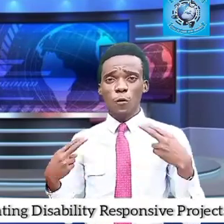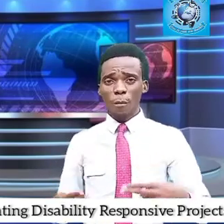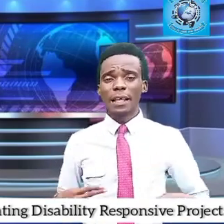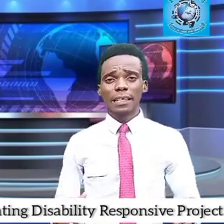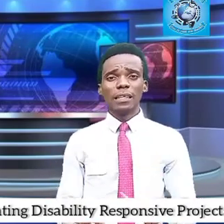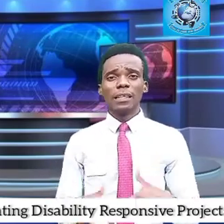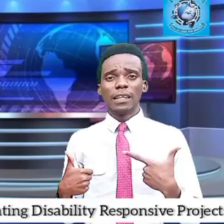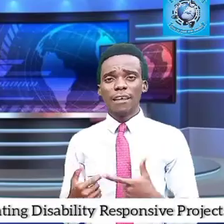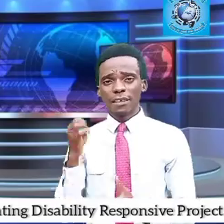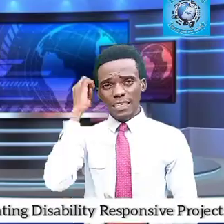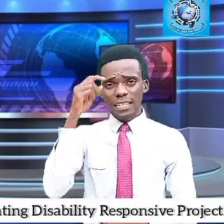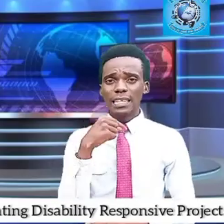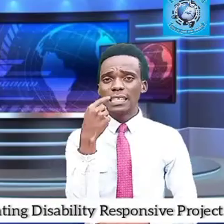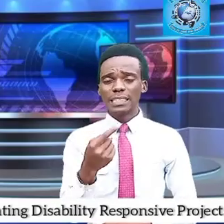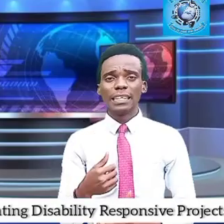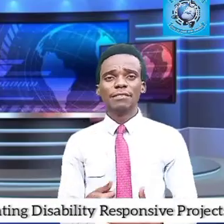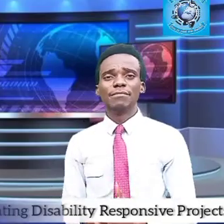said.